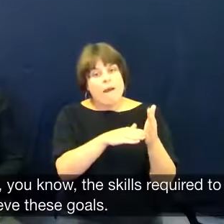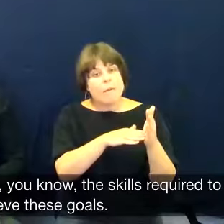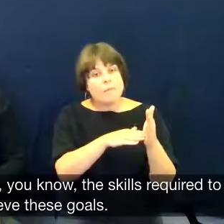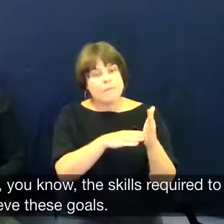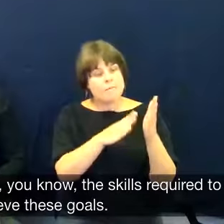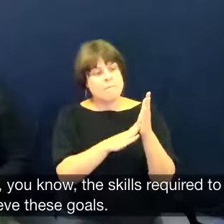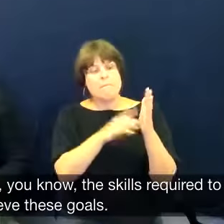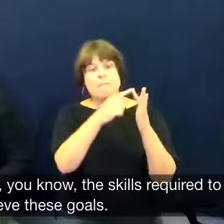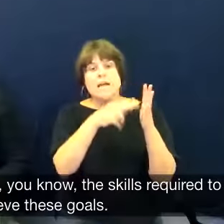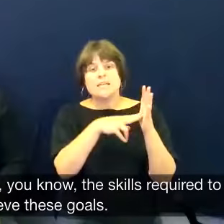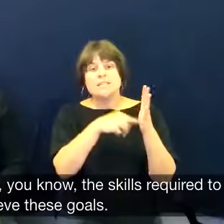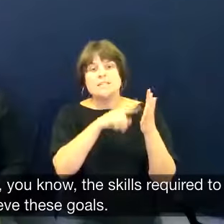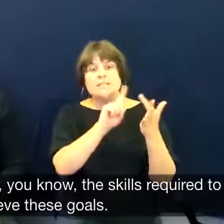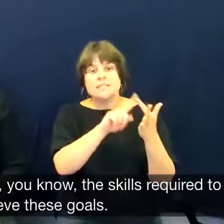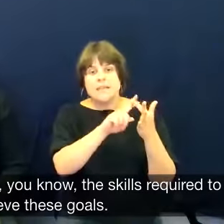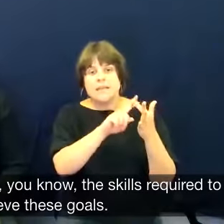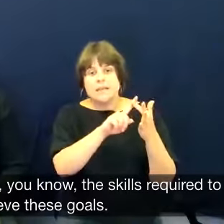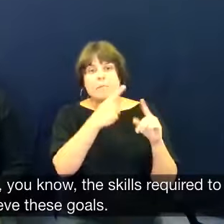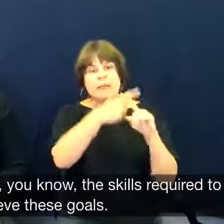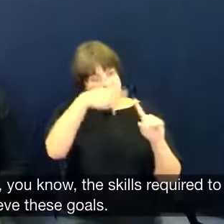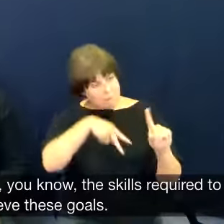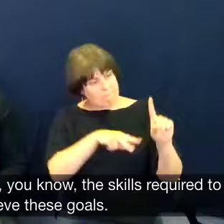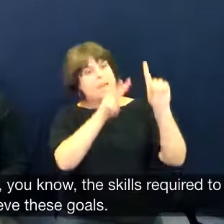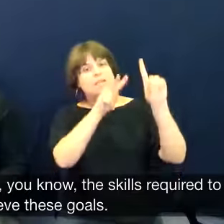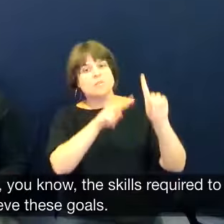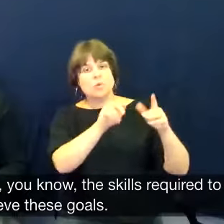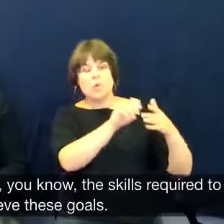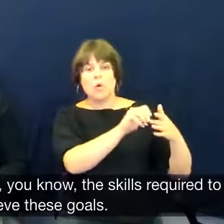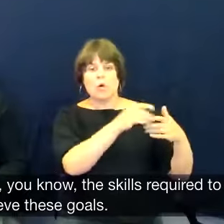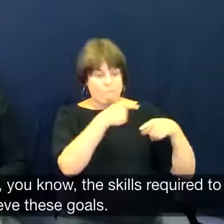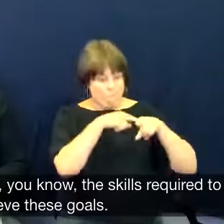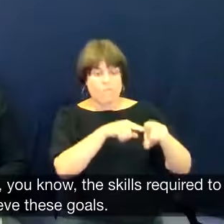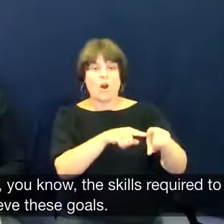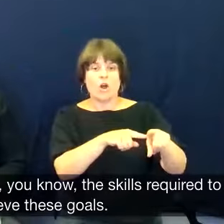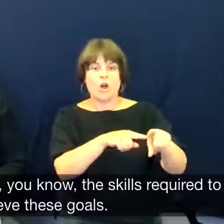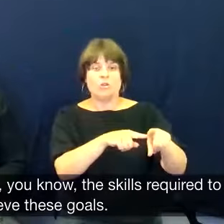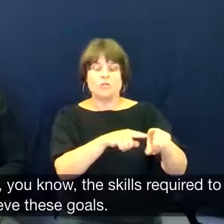mentor follow a guideline of the goals you want to accomplish.